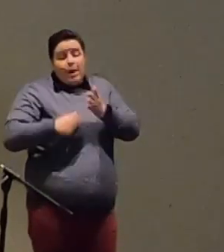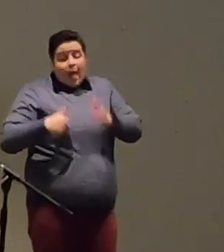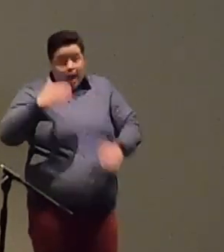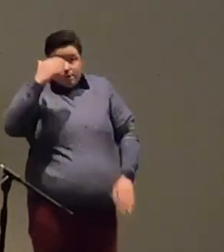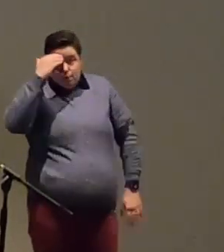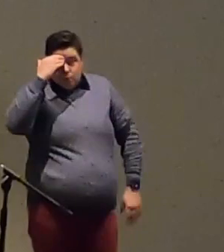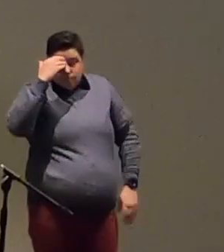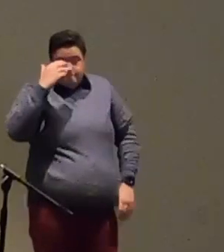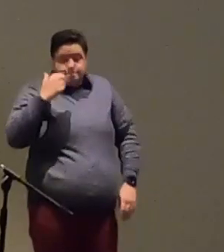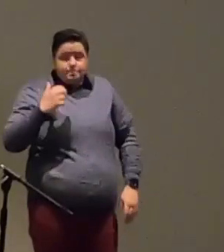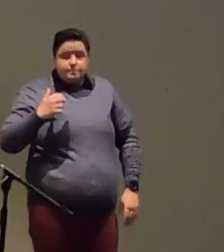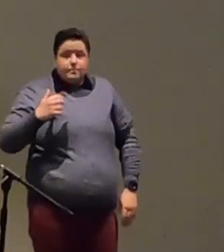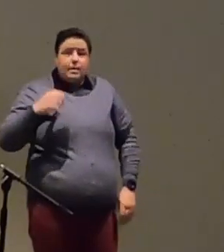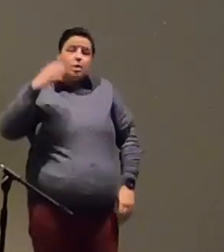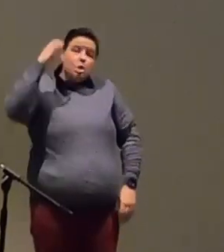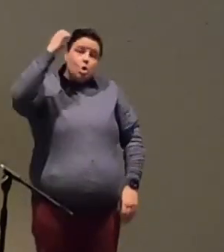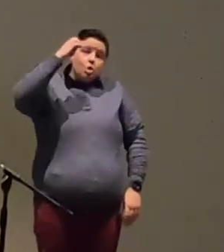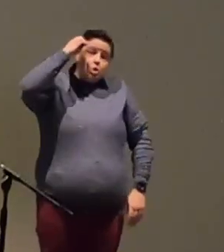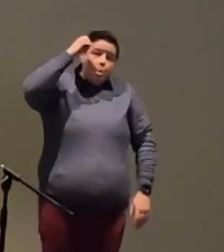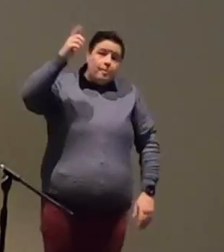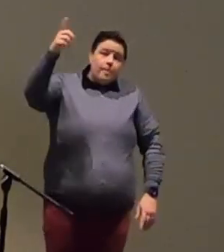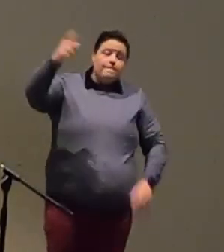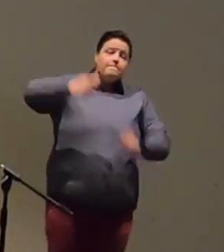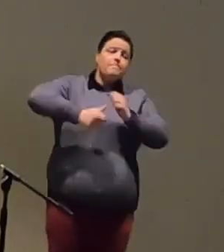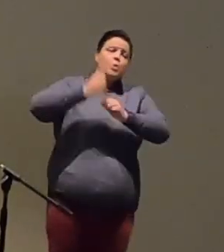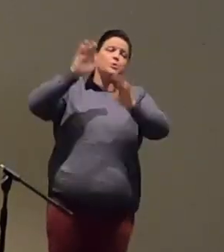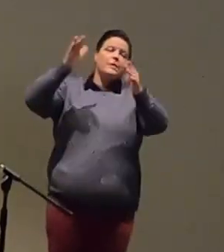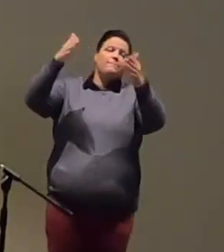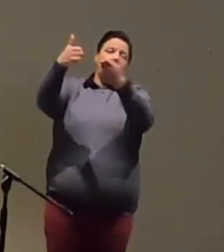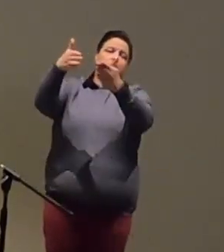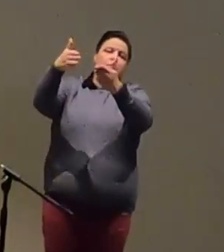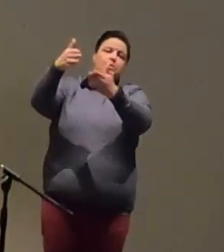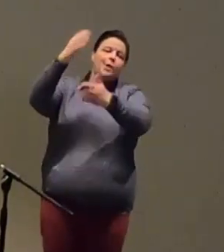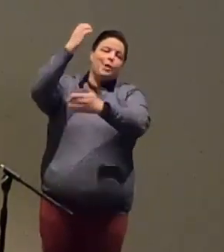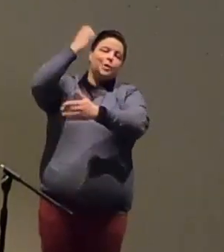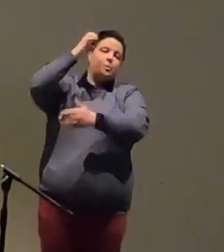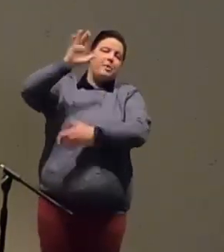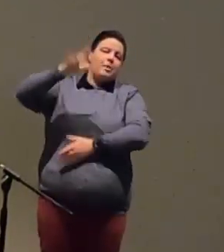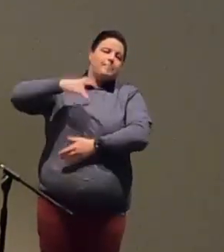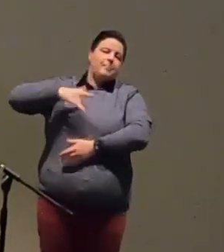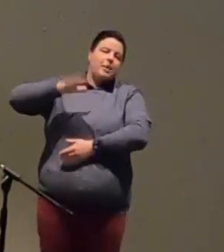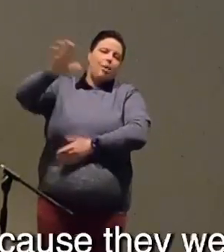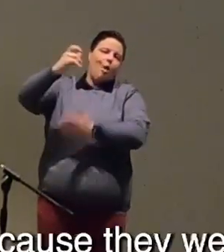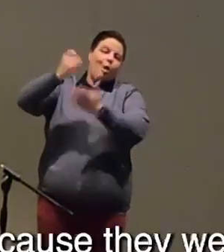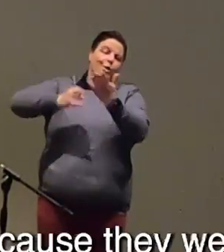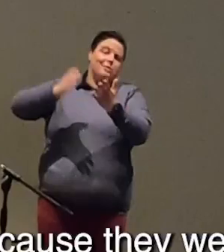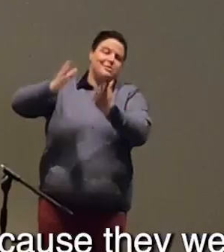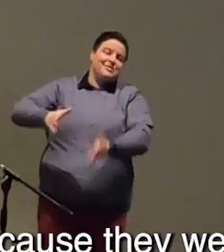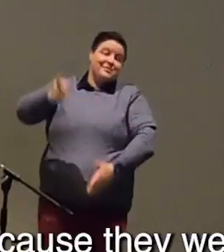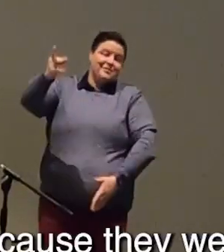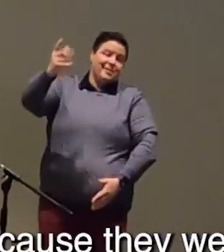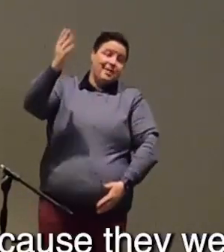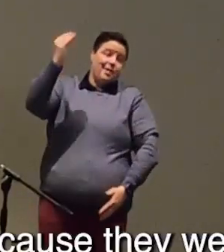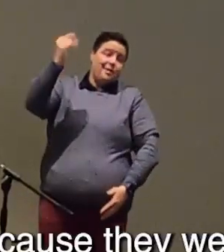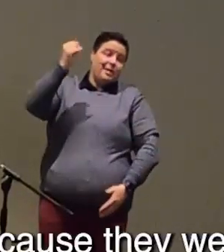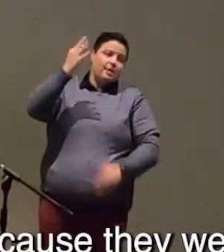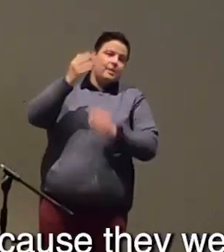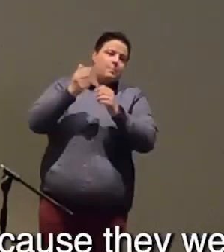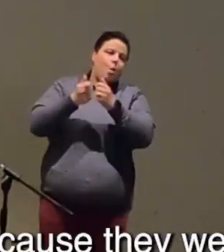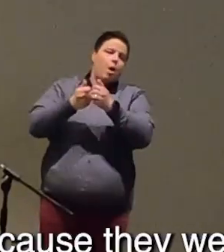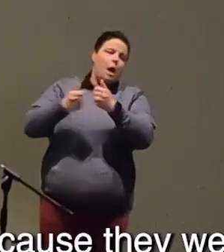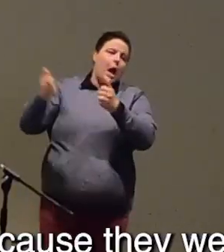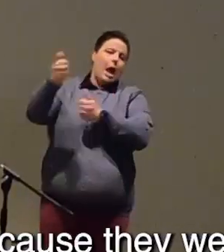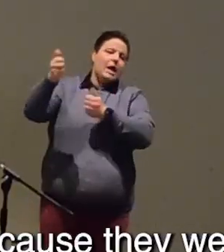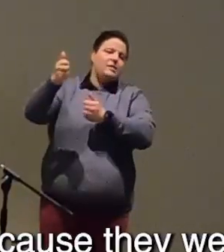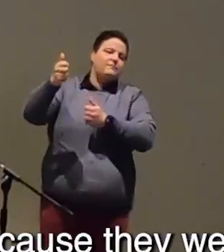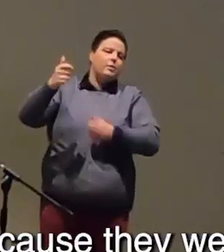know is in Europe, they mostly focused on European artists because they were a little bit ahead of the